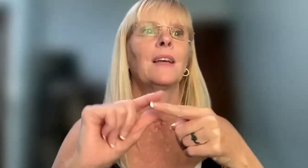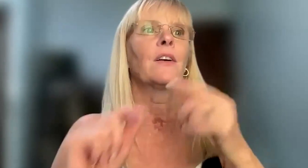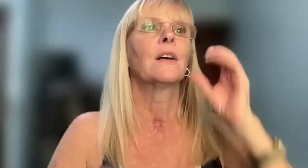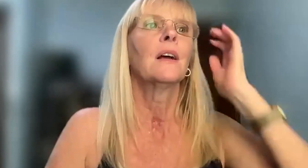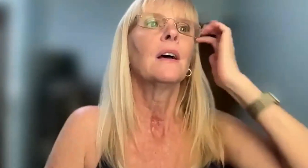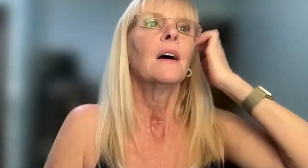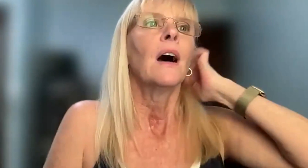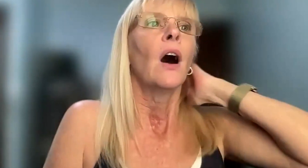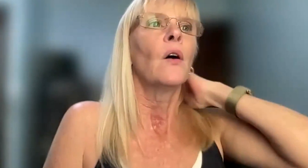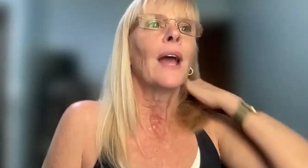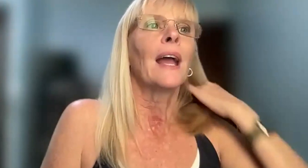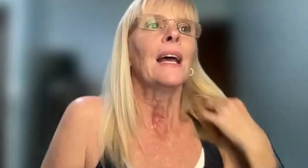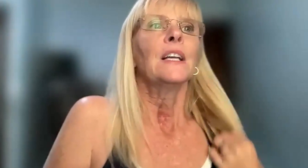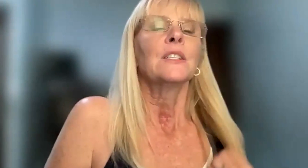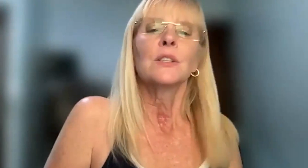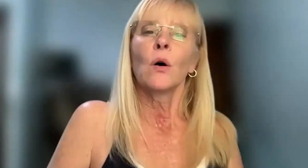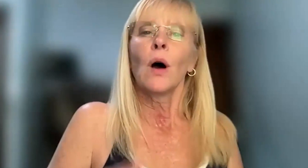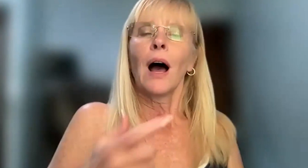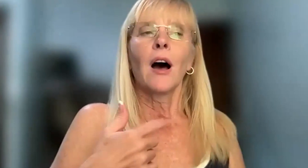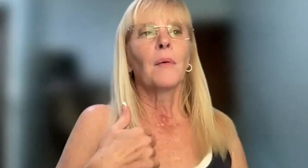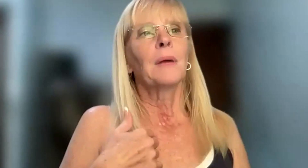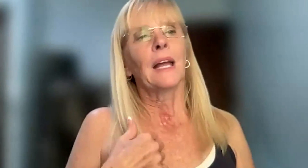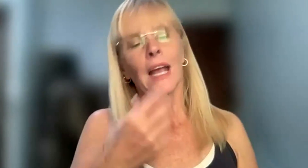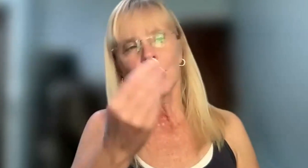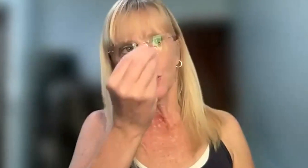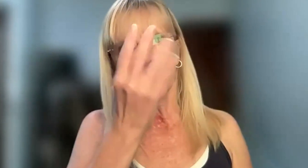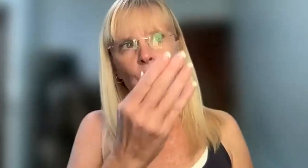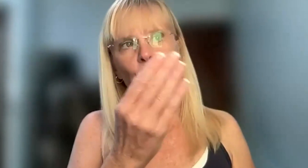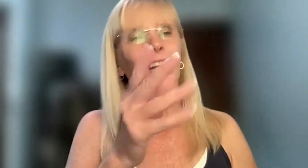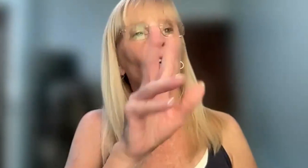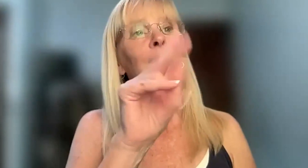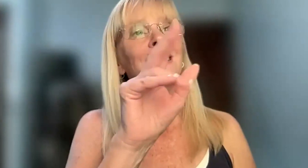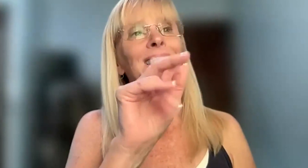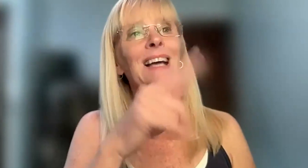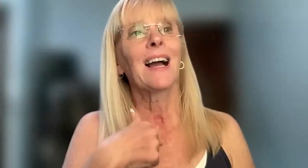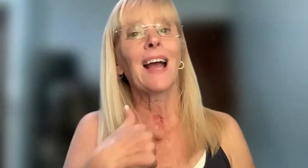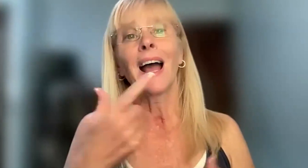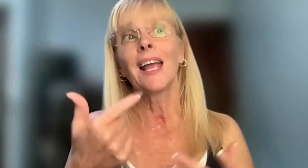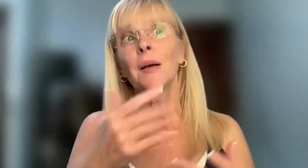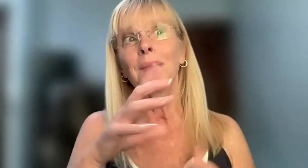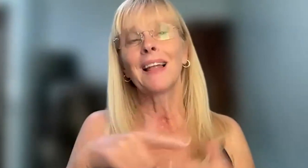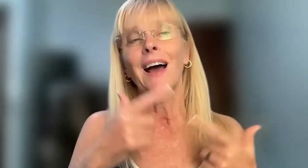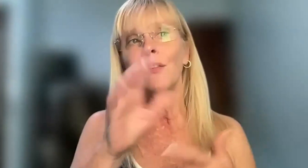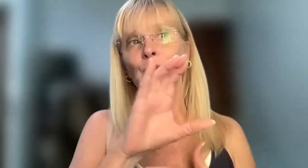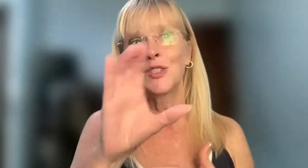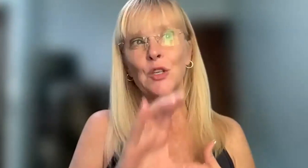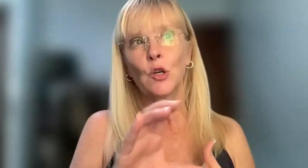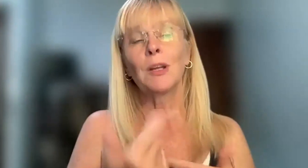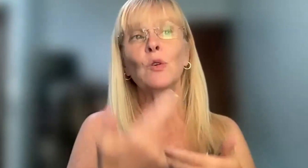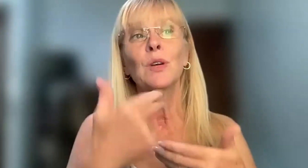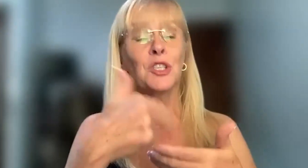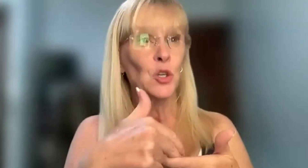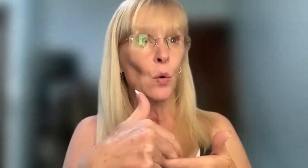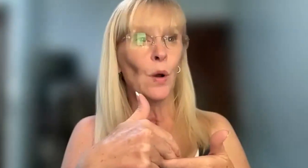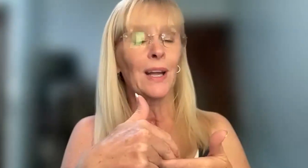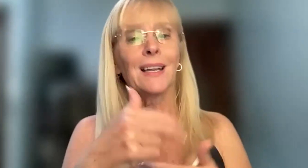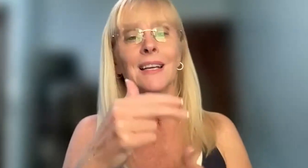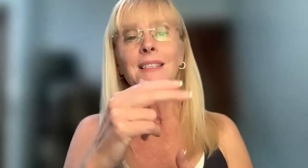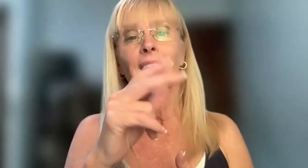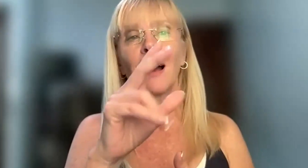here. Okay, so in case you're wondering here on TikTok, I am live on Zoom, and you can join. It's